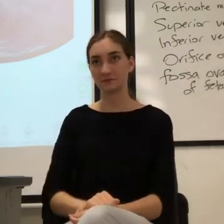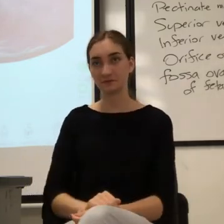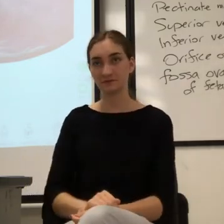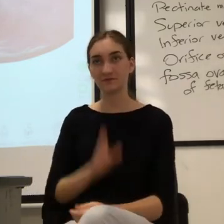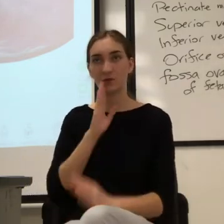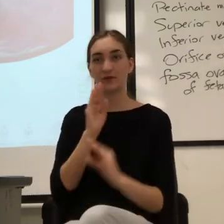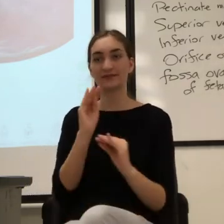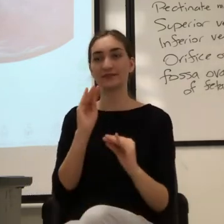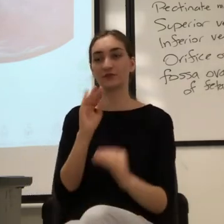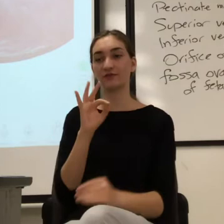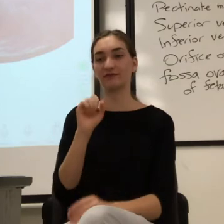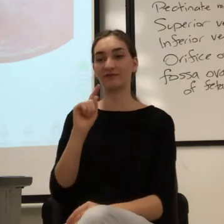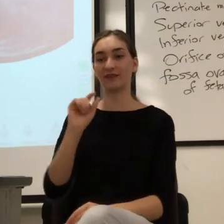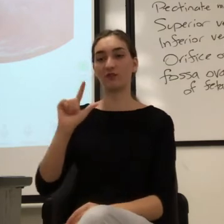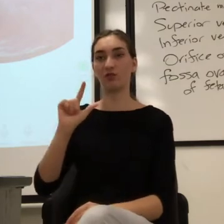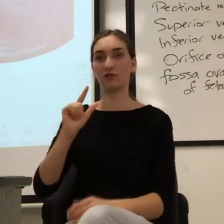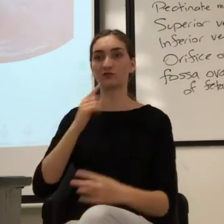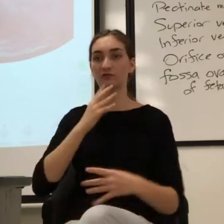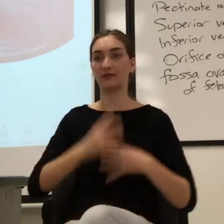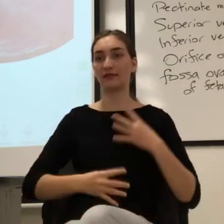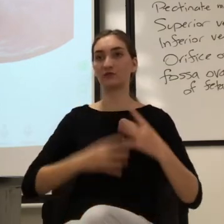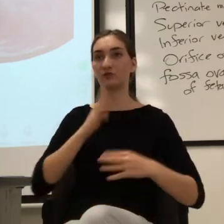I'll teach you fetal circulation later. For now, just